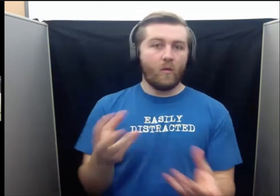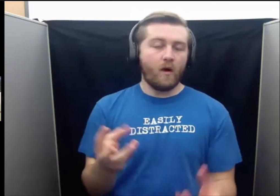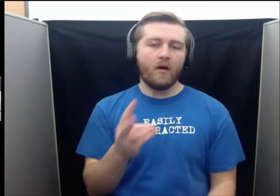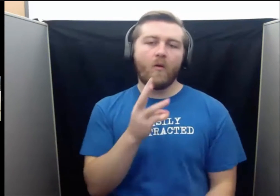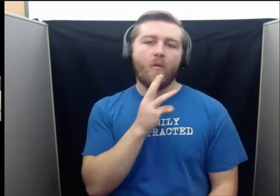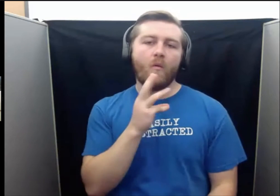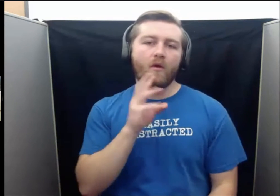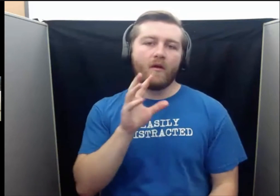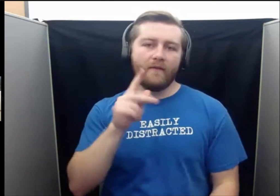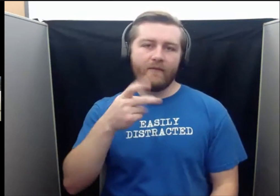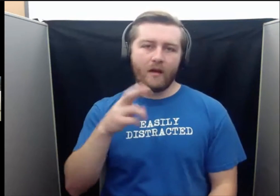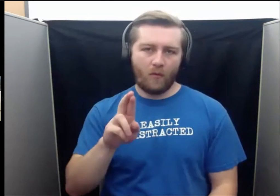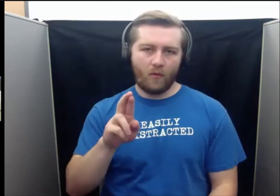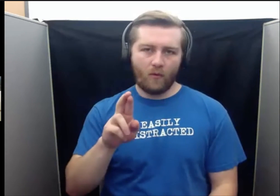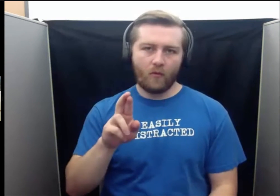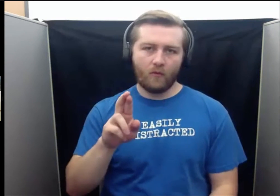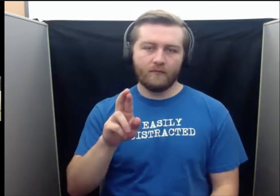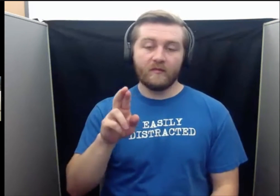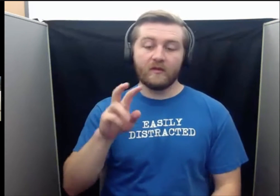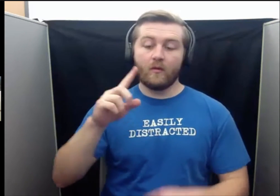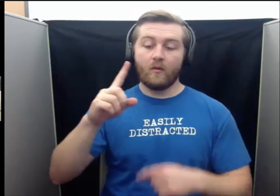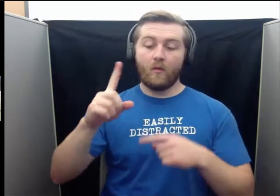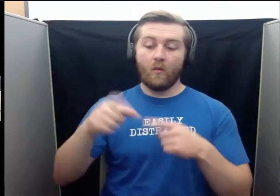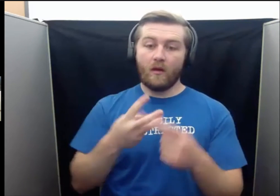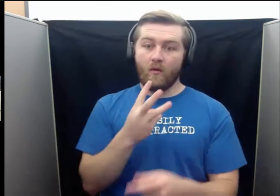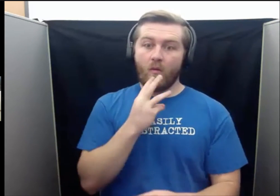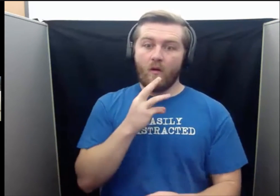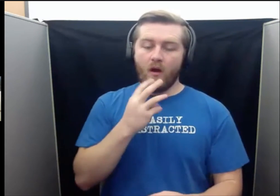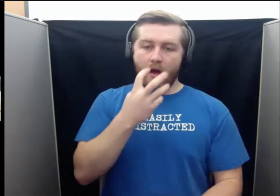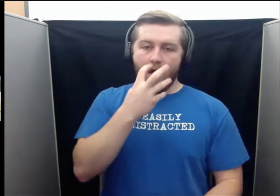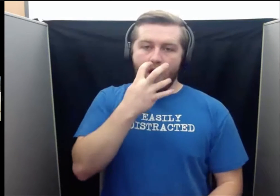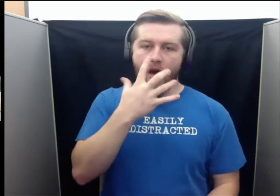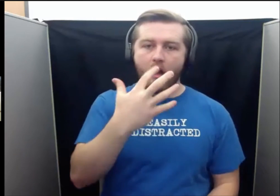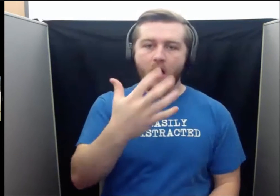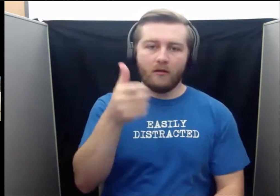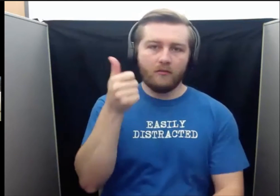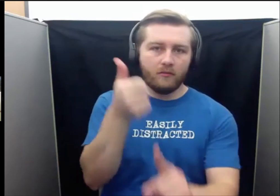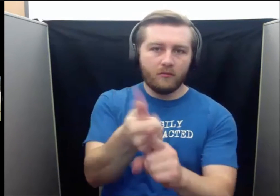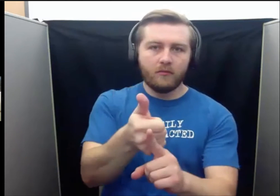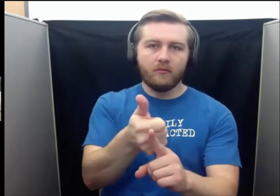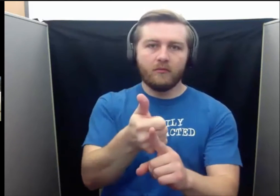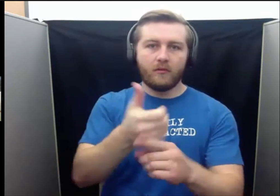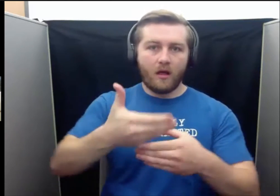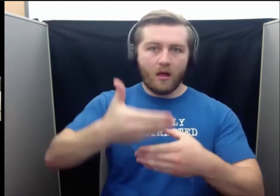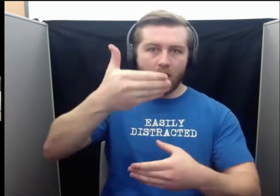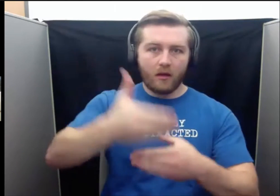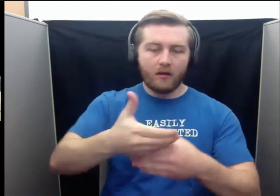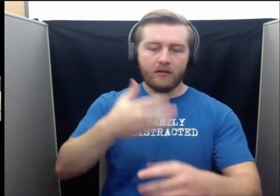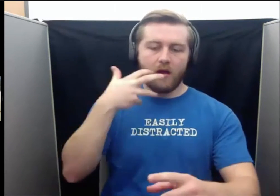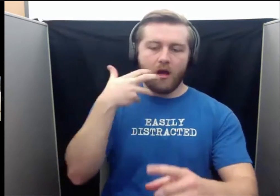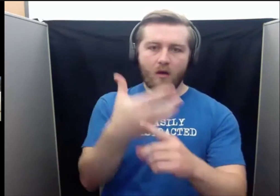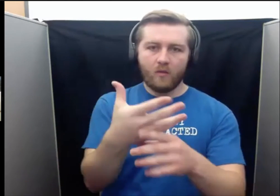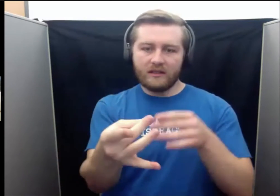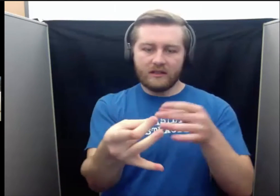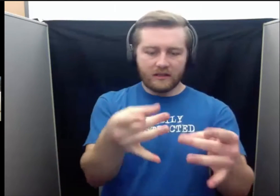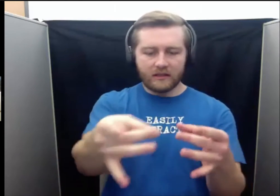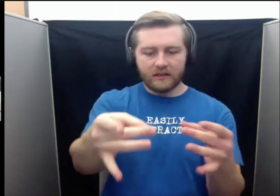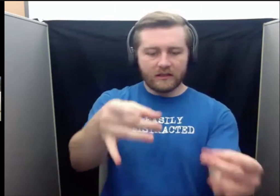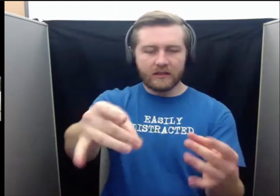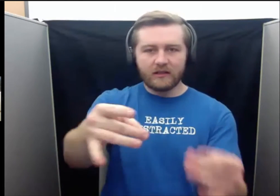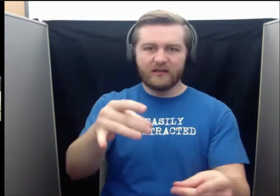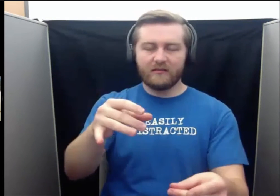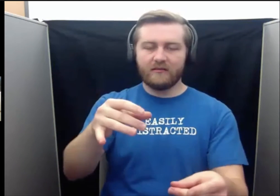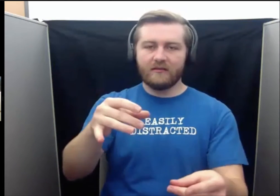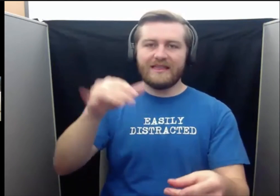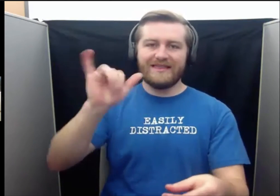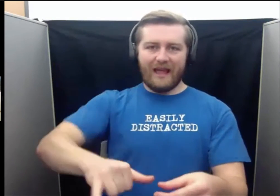hits the window, it cools and collects, and that's condensation. Another one. Rod? Like